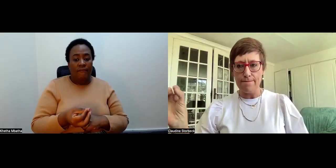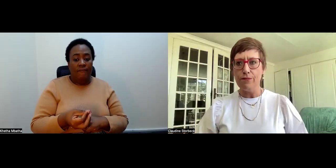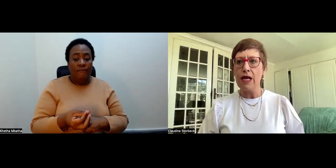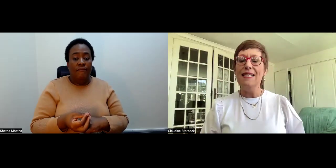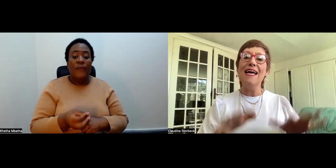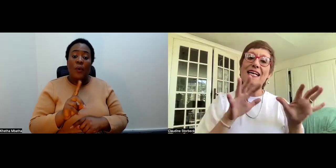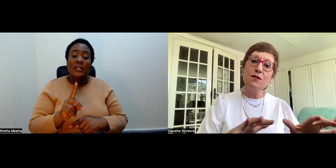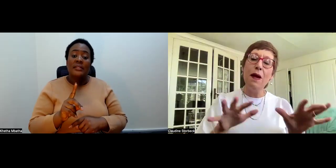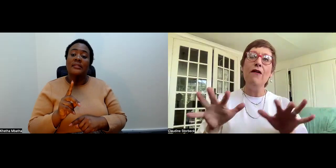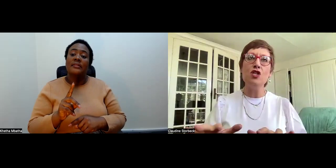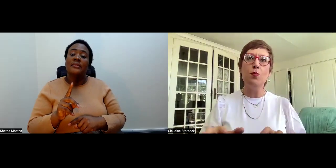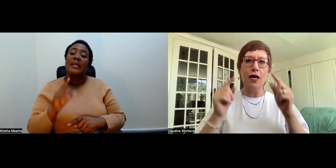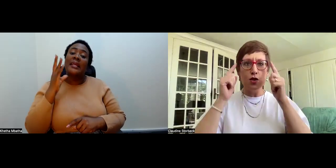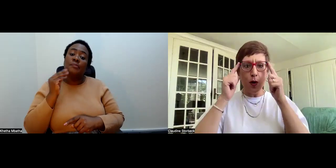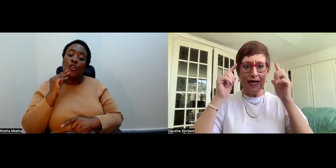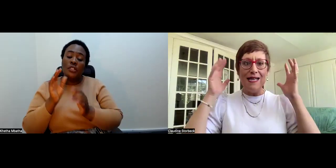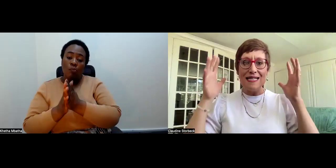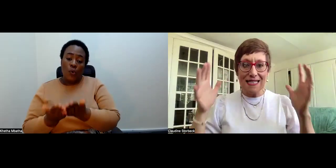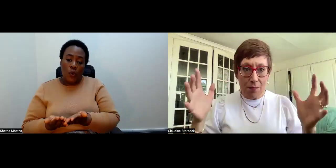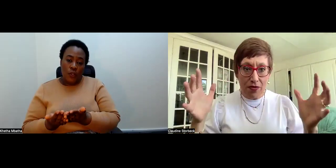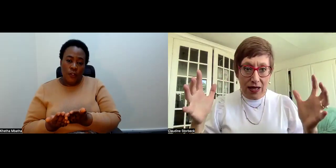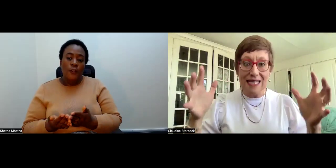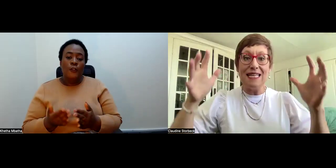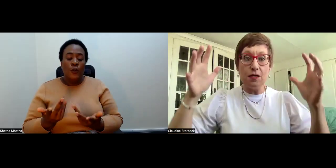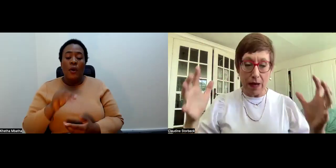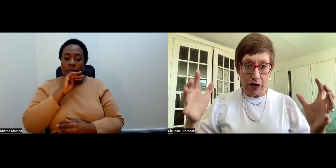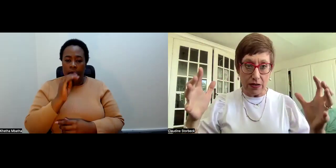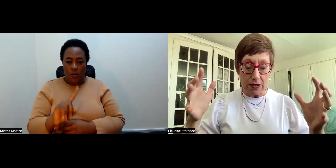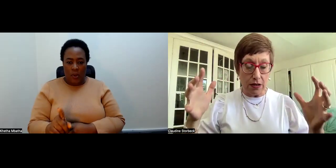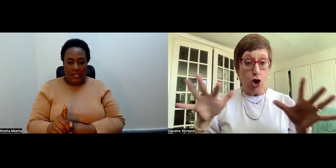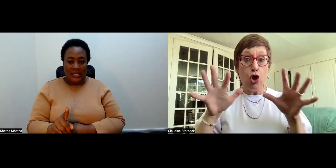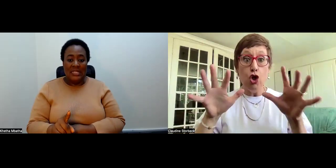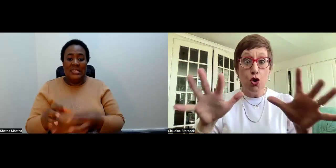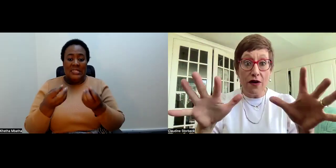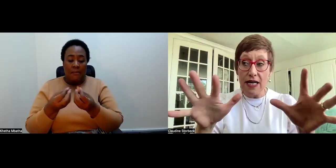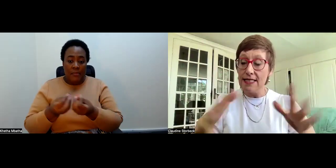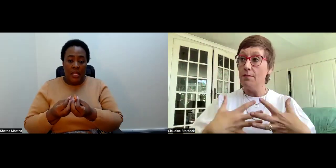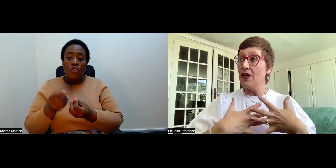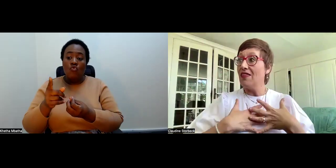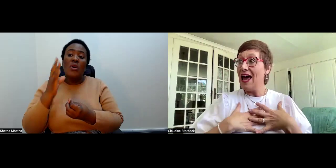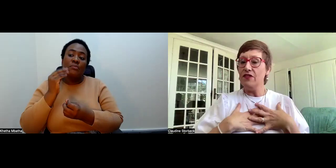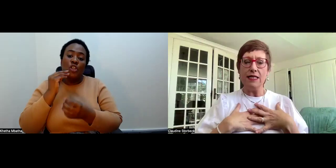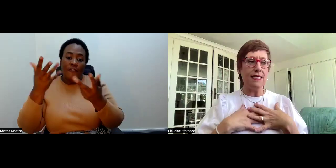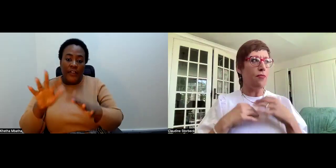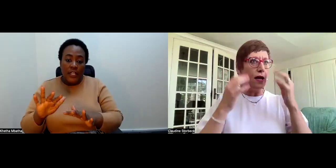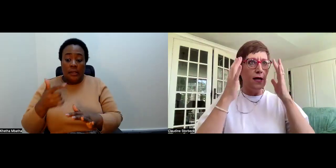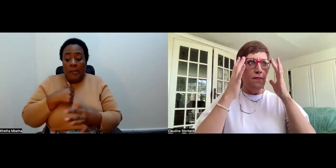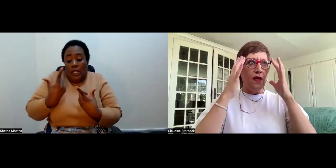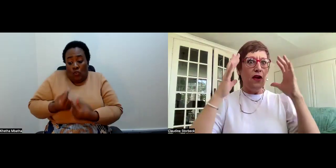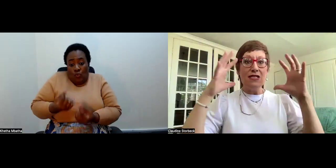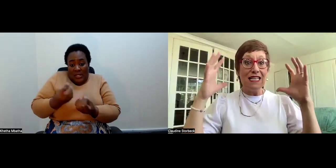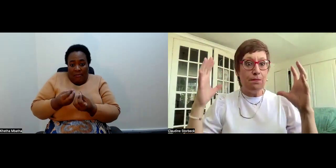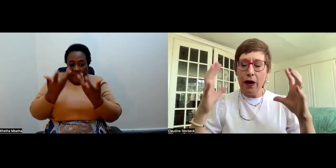books. Now, an experience book is when something is experienced. You have done something, they have done